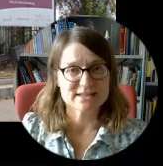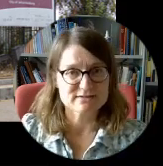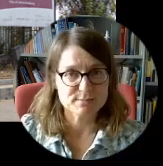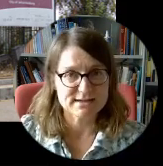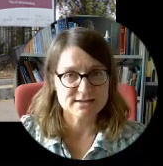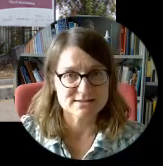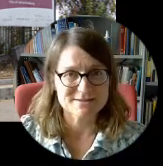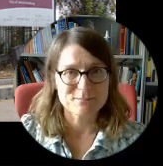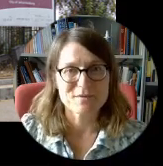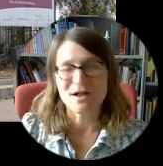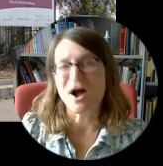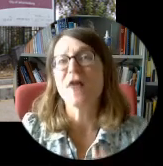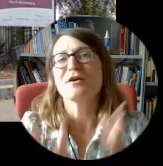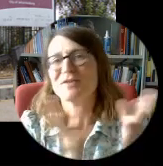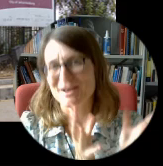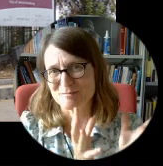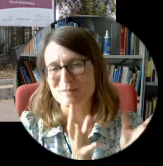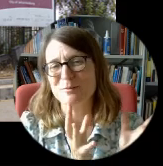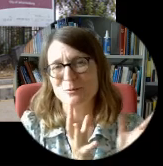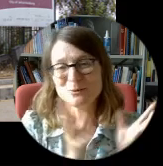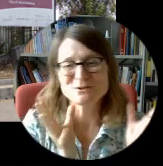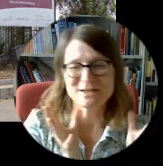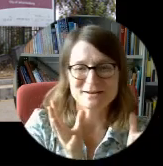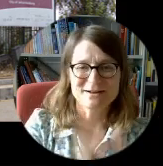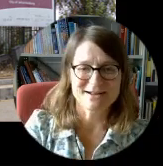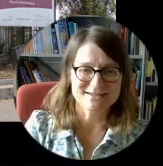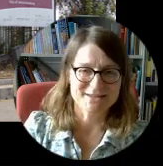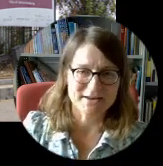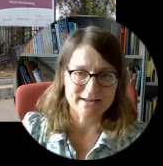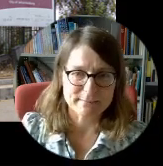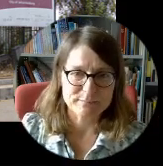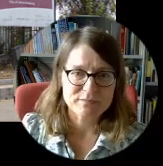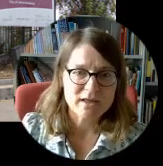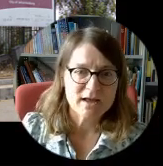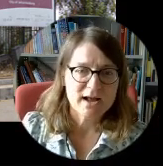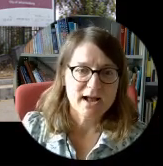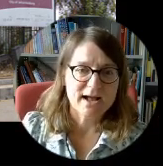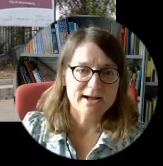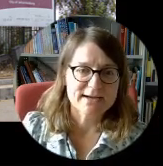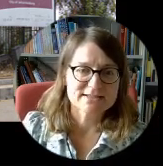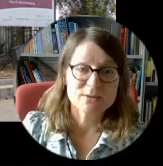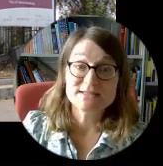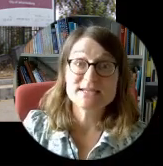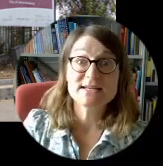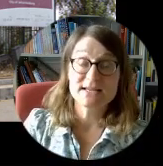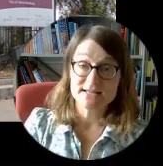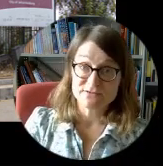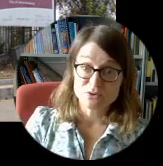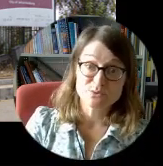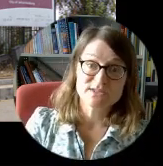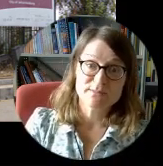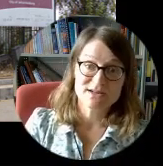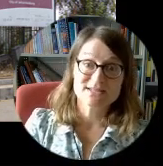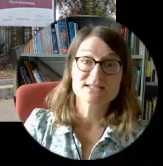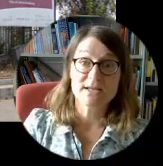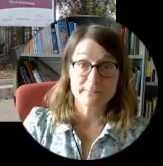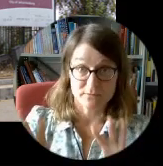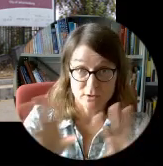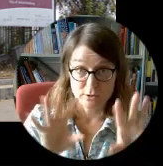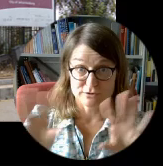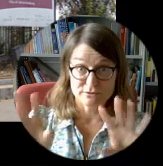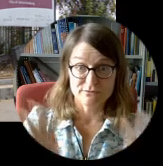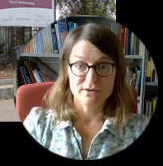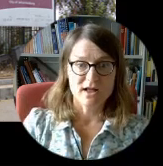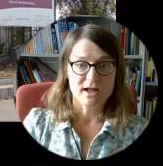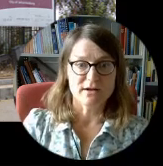in these deaf spaces other than people using signing? So indeed, in deaf schools, we typically see